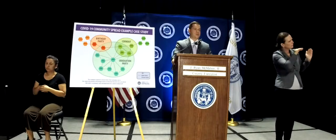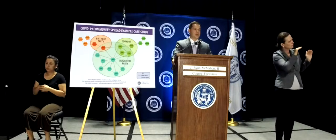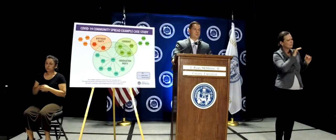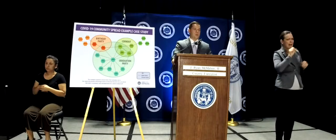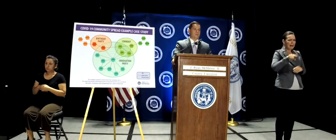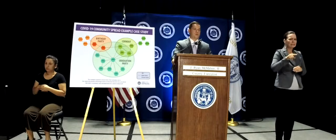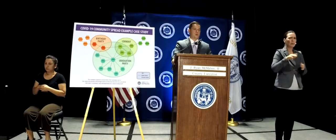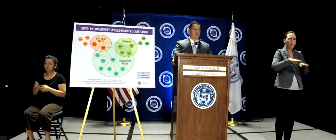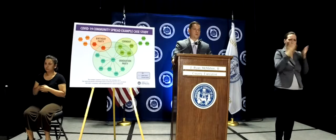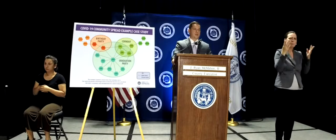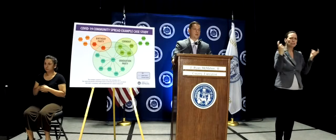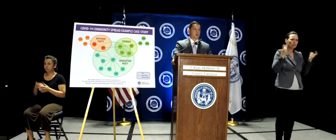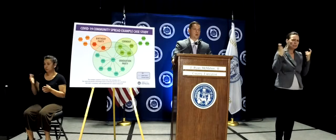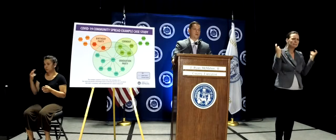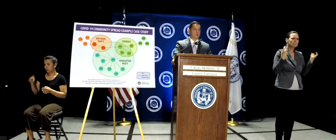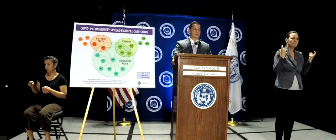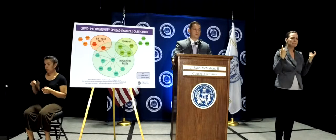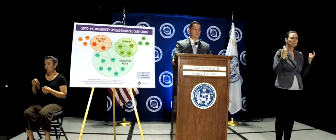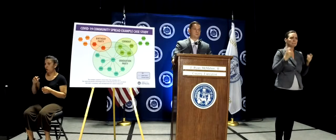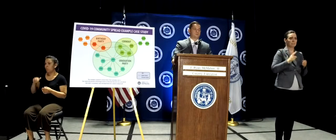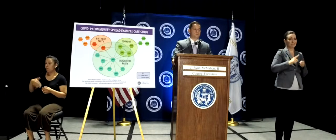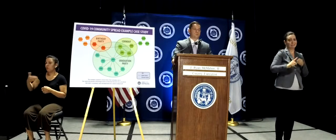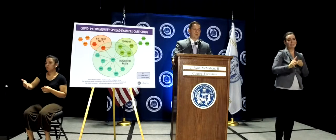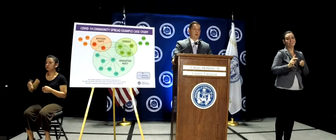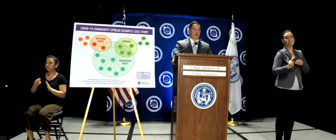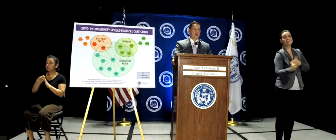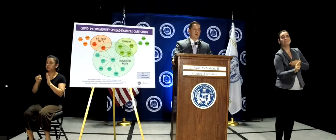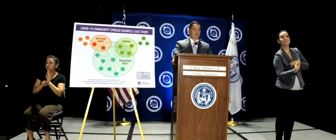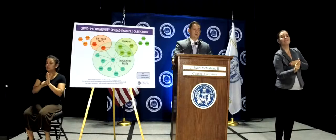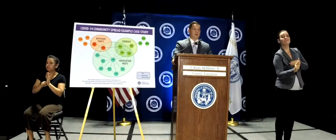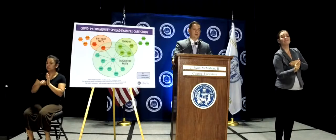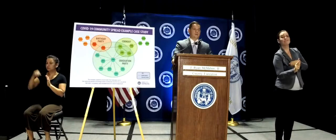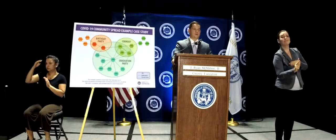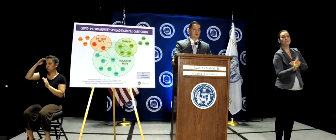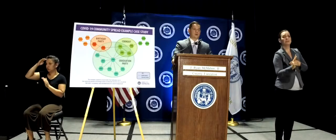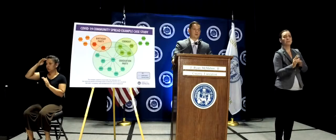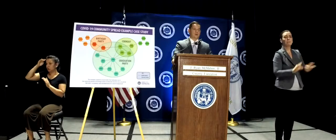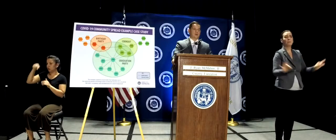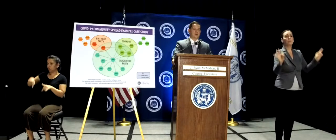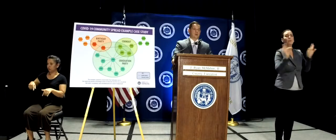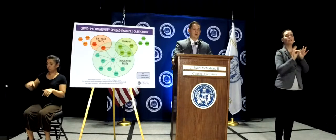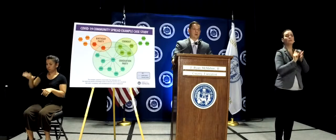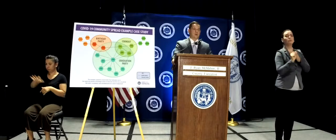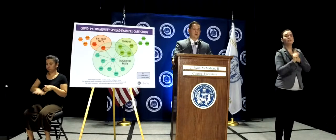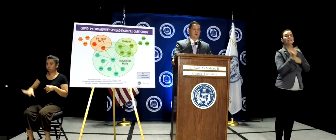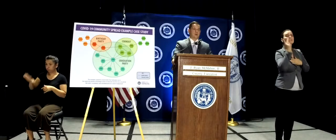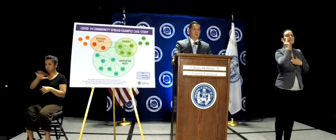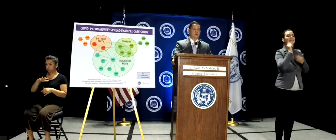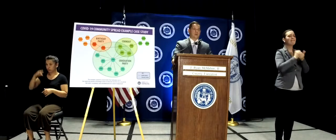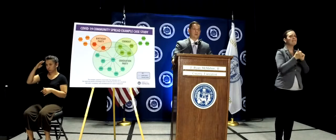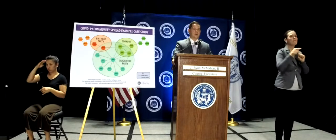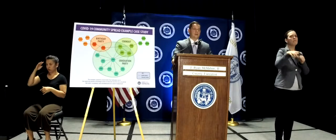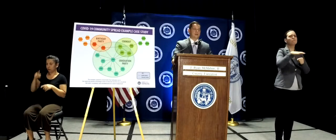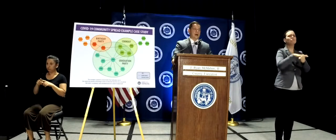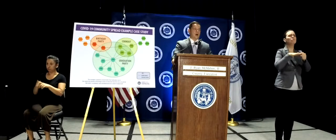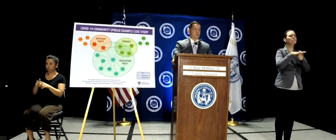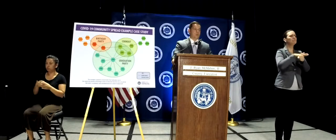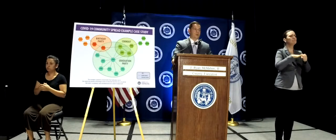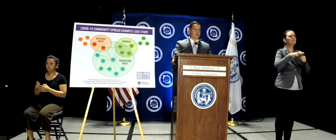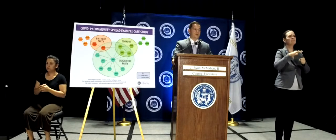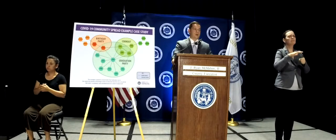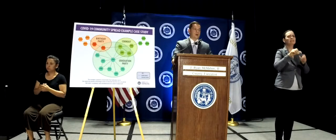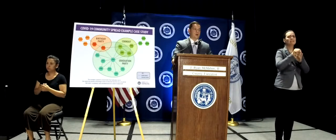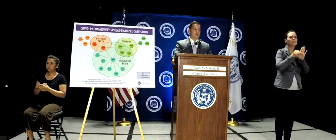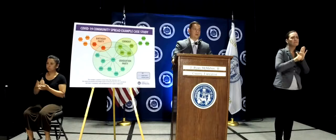things are going to shape up for state and local governments. And certainly we need